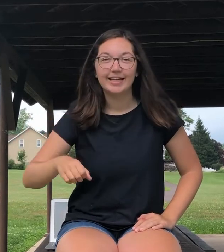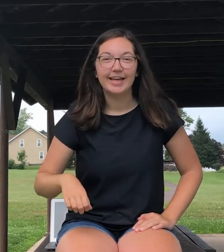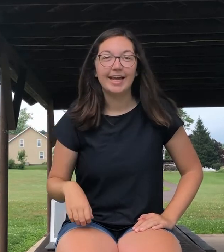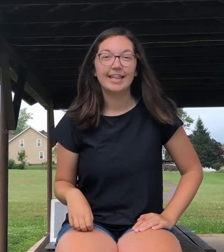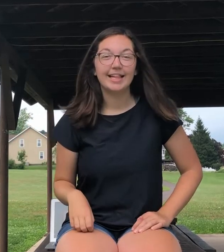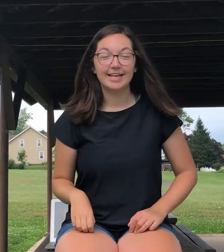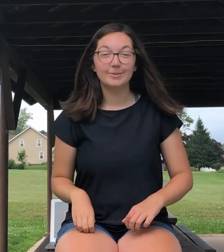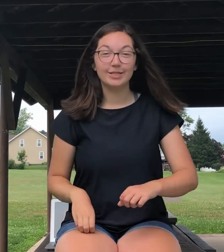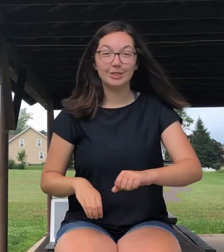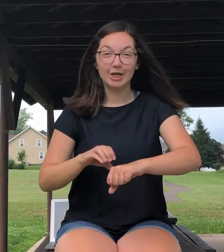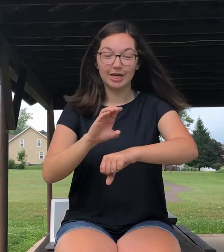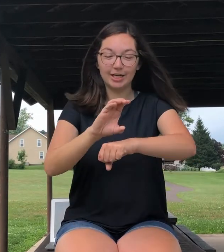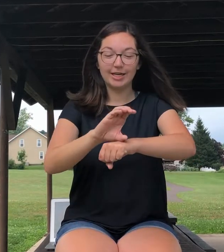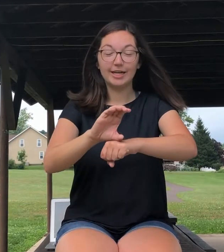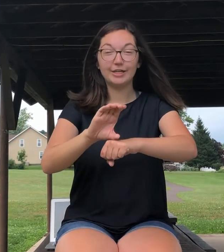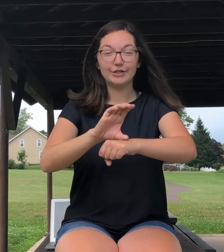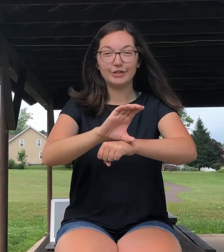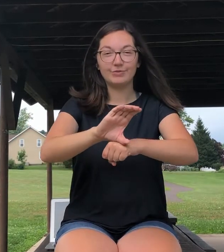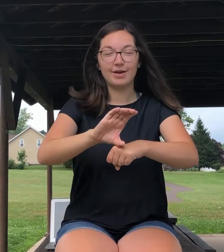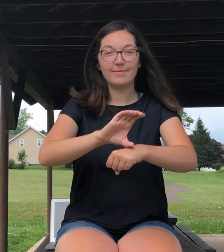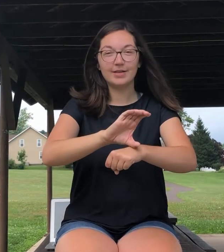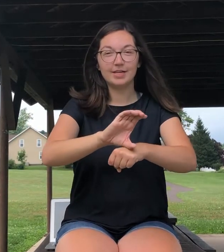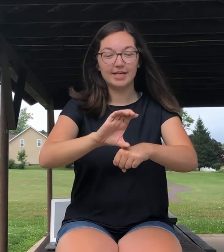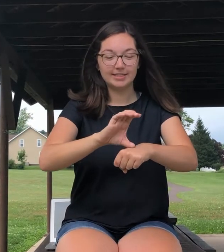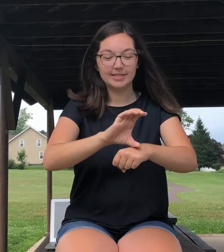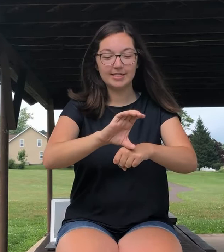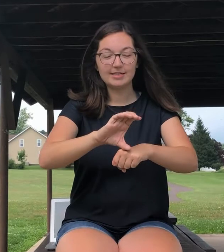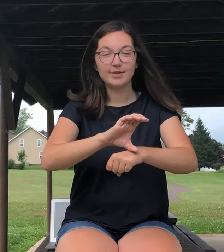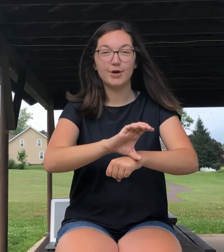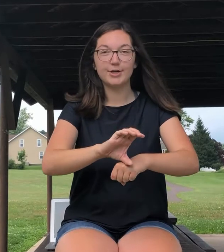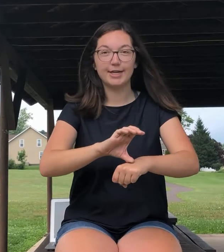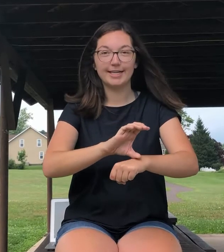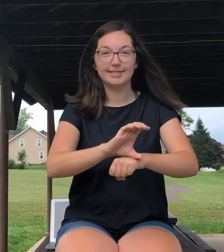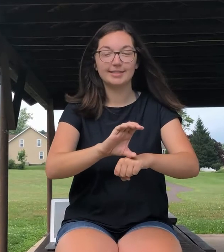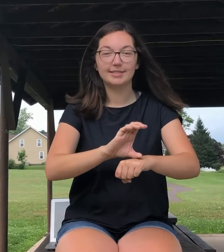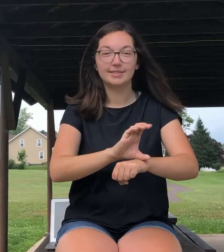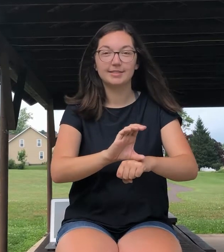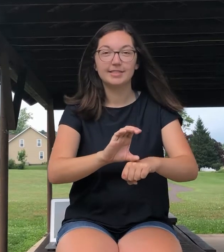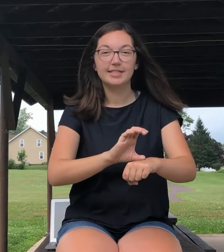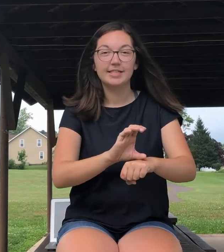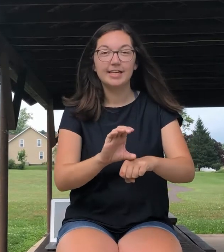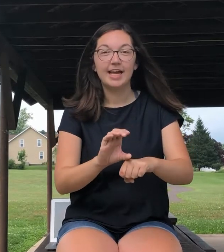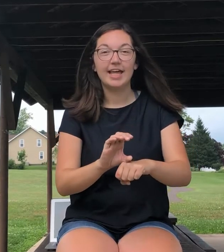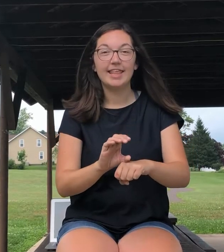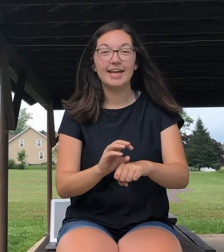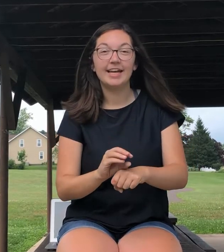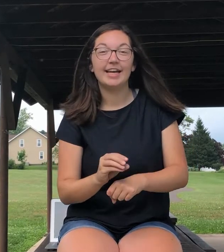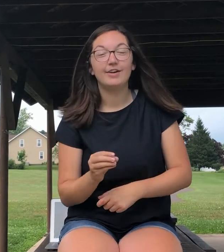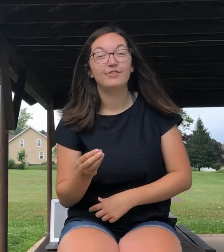And the last one is chocolate. And you just rub a seat on your hands. And then I have